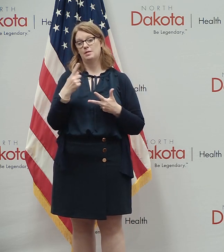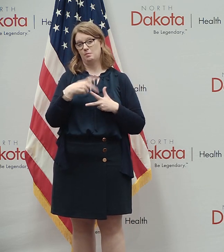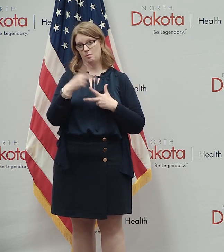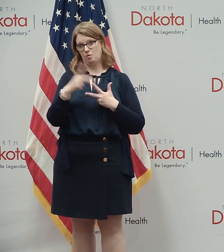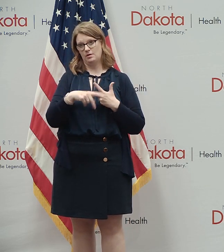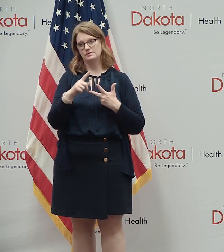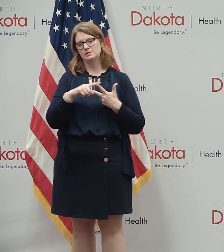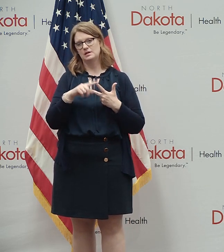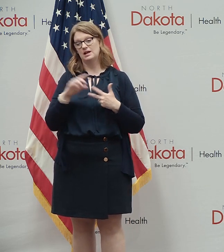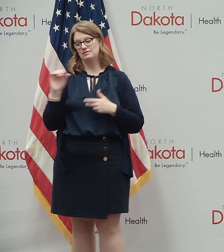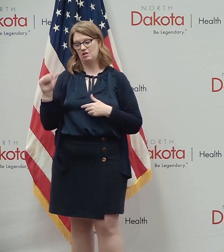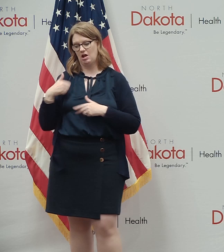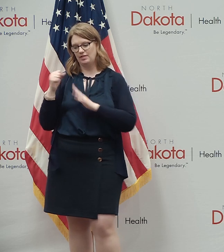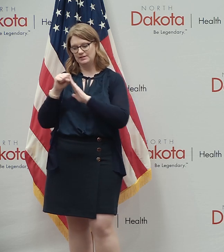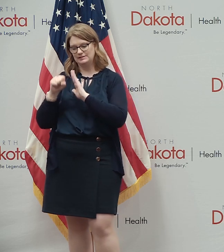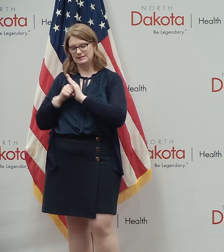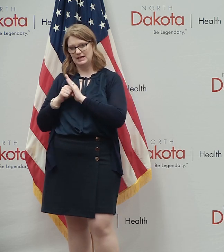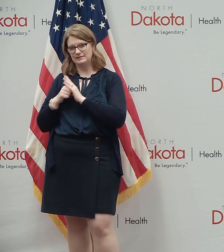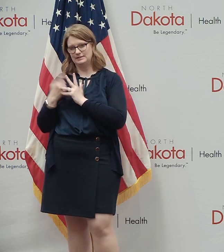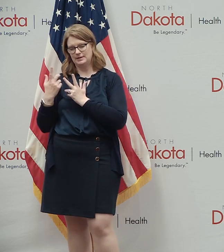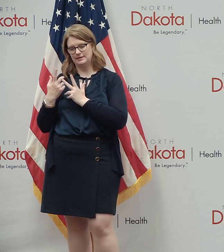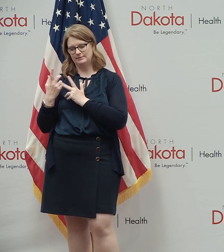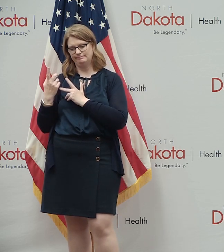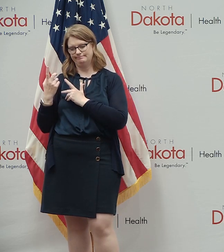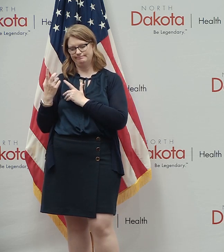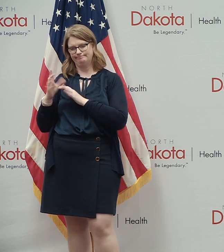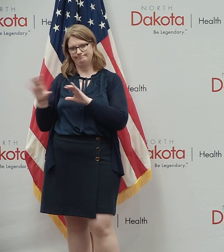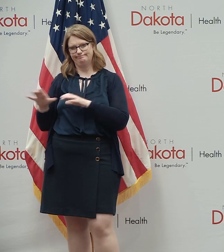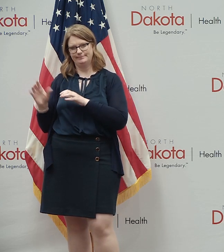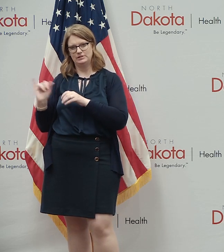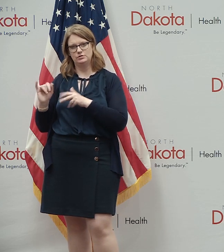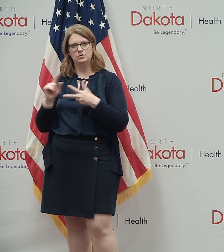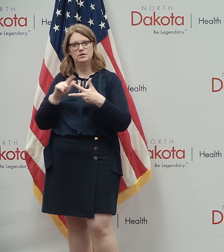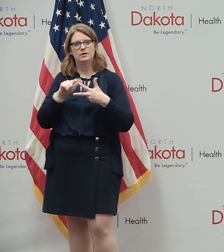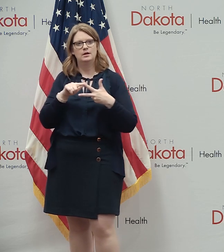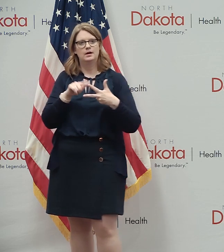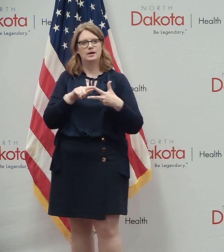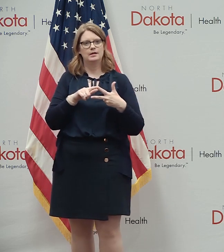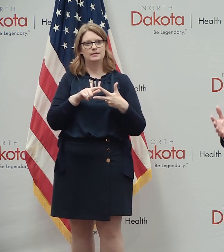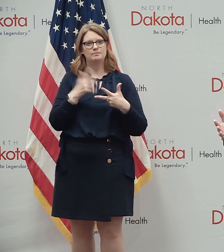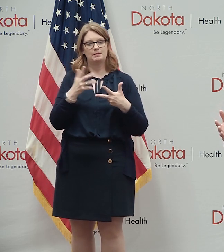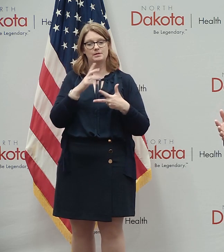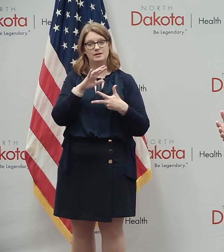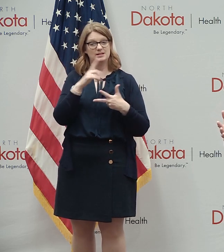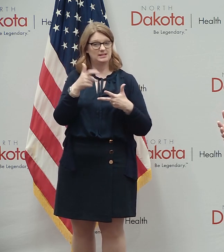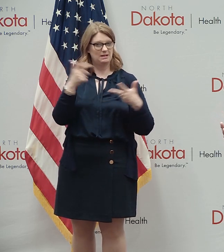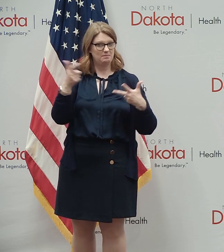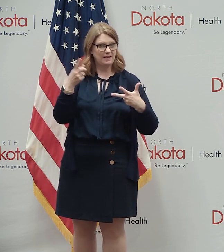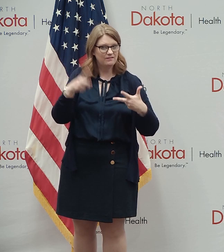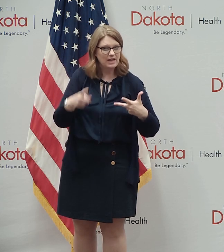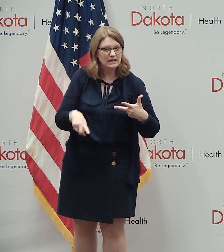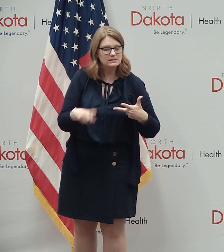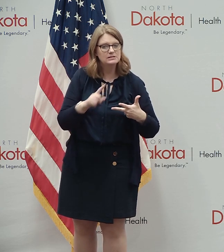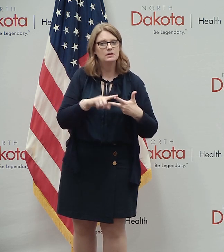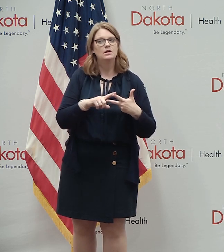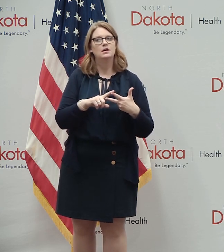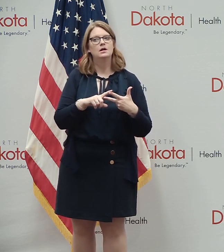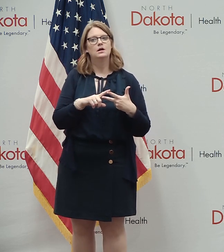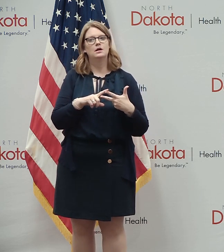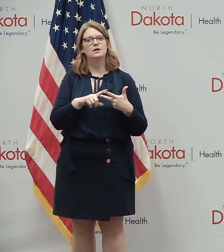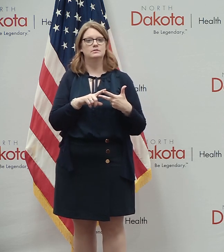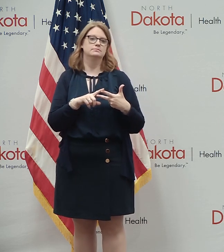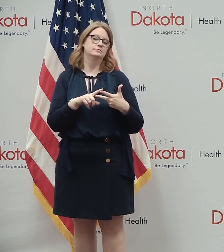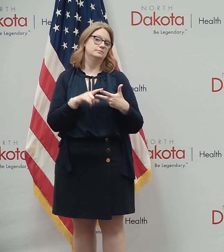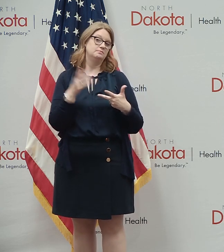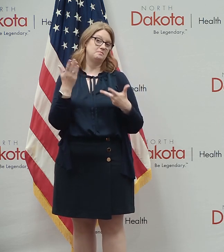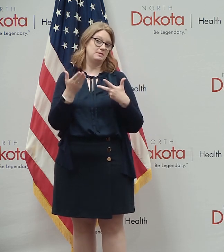we know some other states are, is how to do this. It could be coming as part of large events, but it also could be,